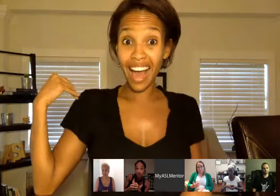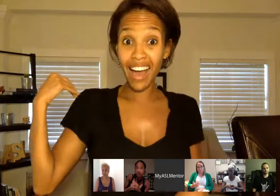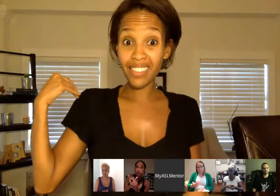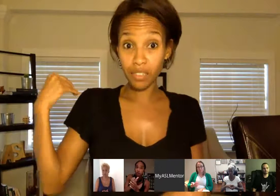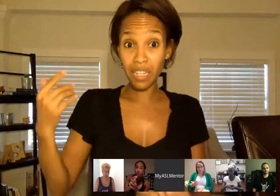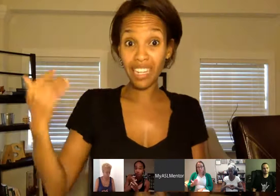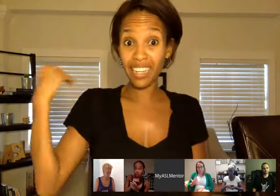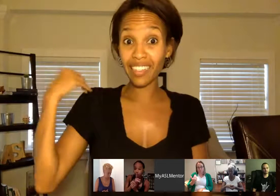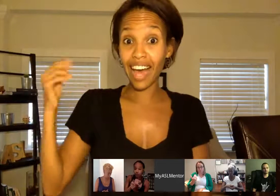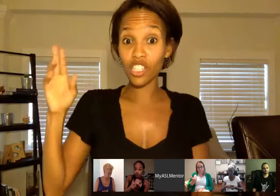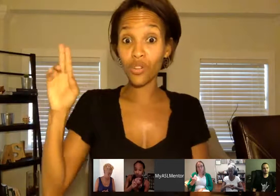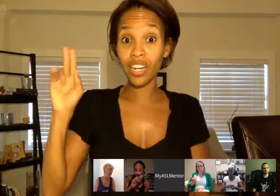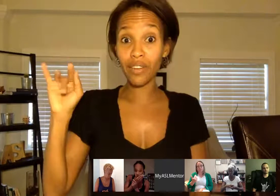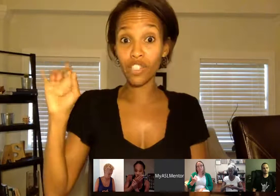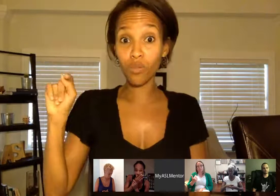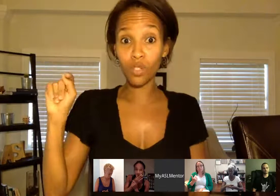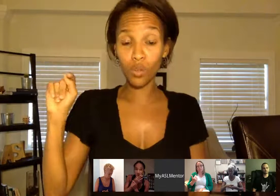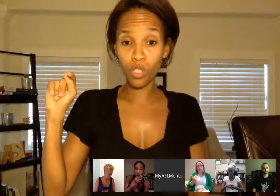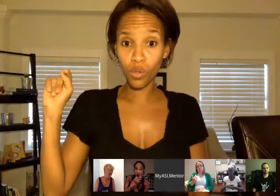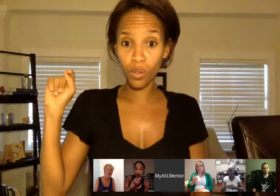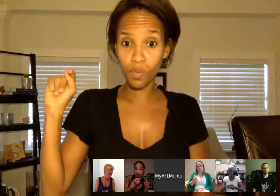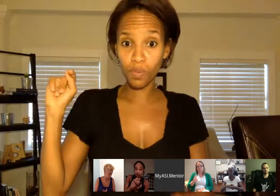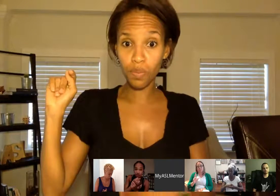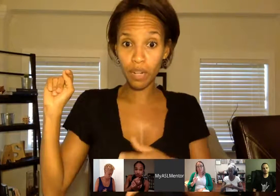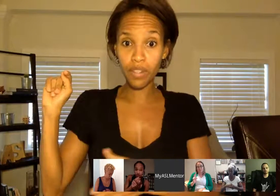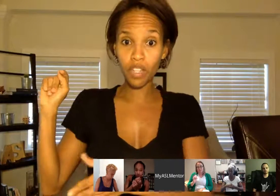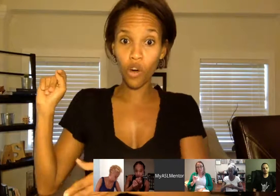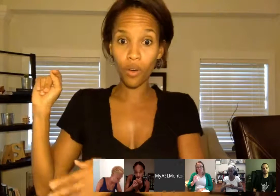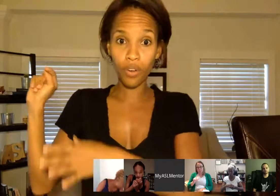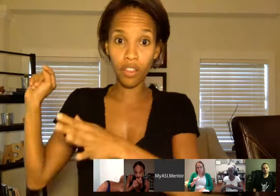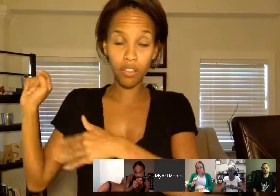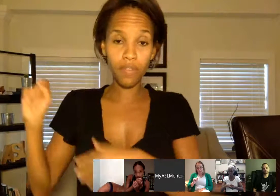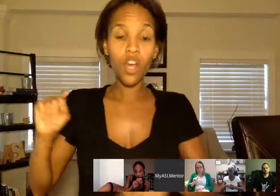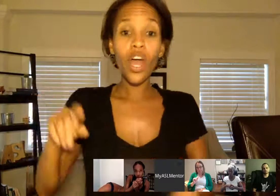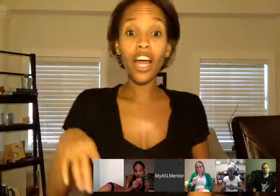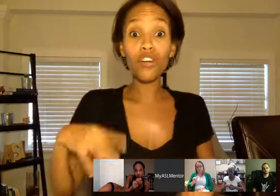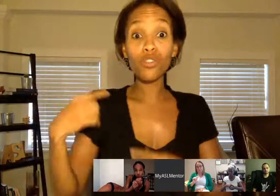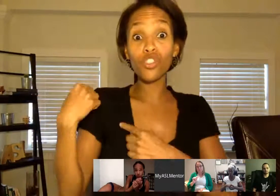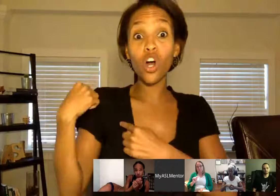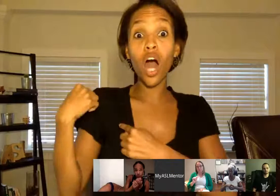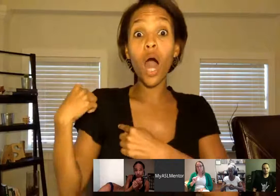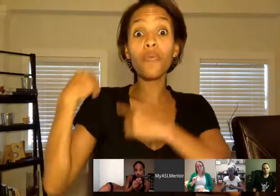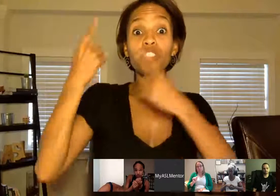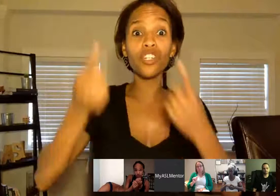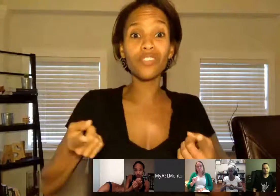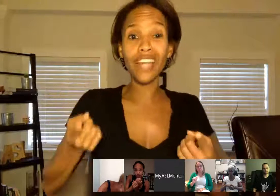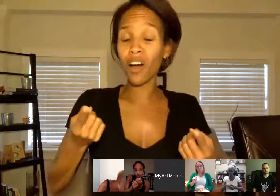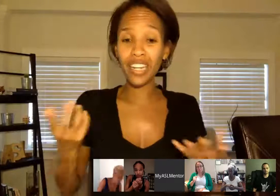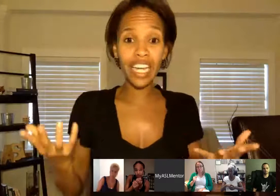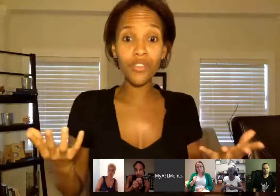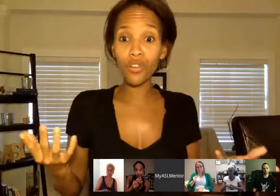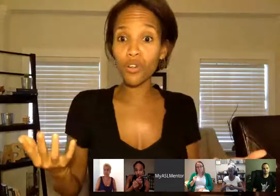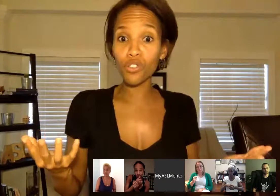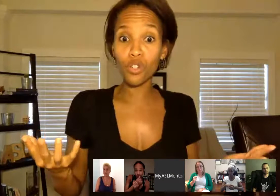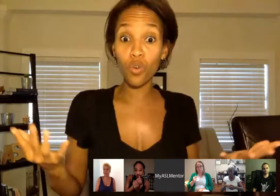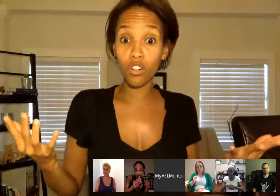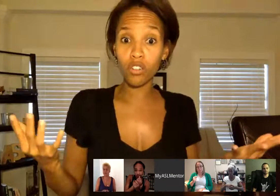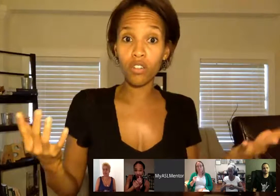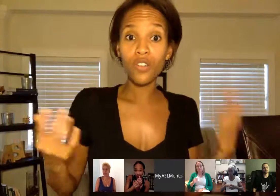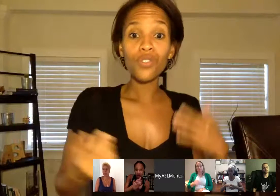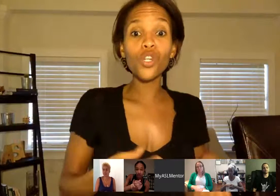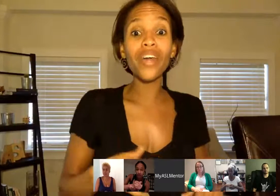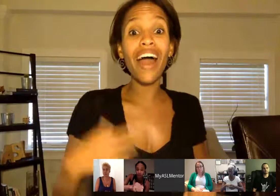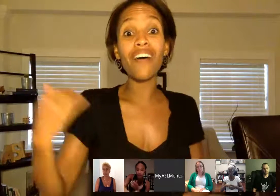with last, meaning like last unit, I assume what was going to be going with. I also saw up until now, and either of those could